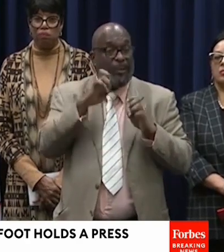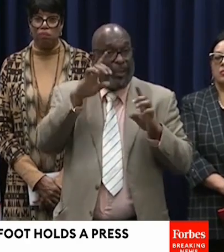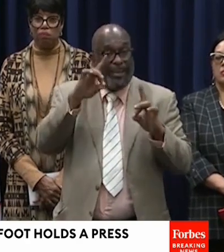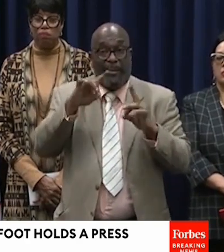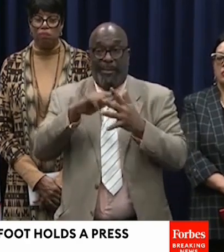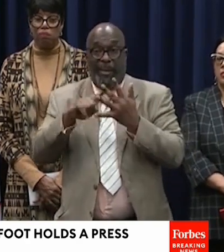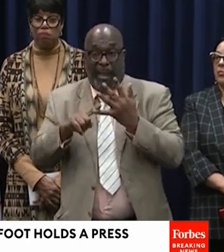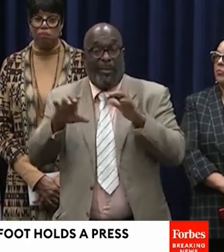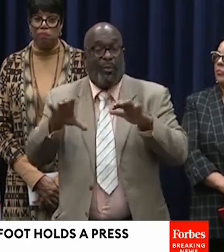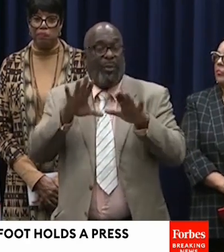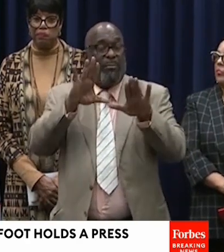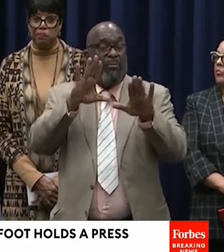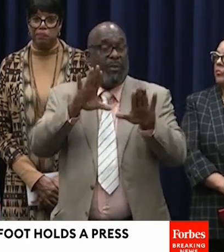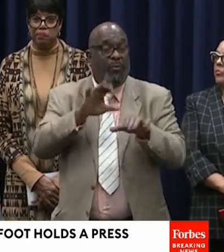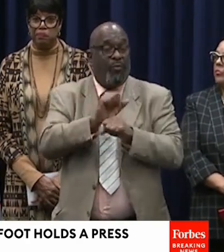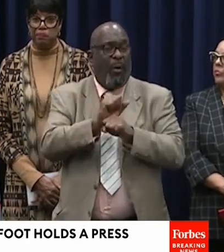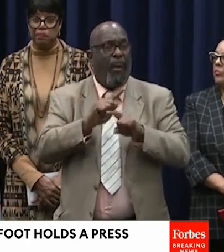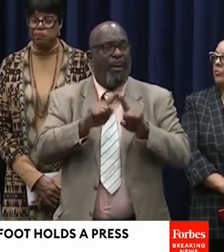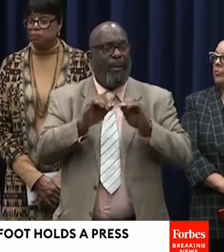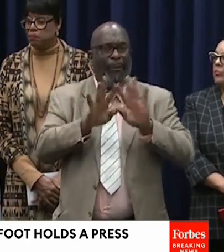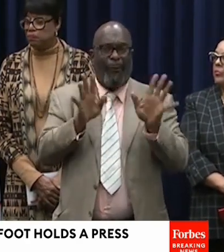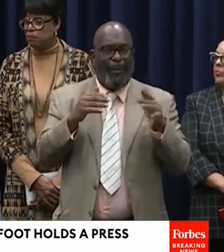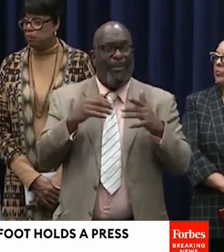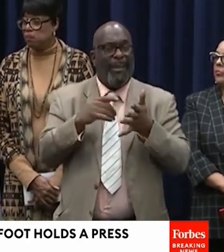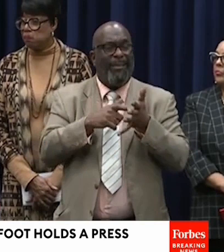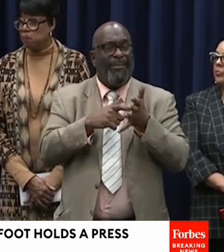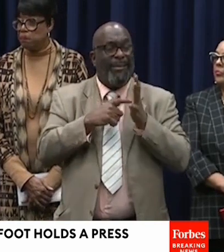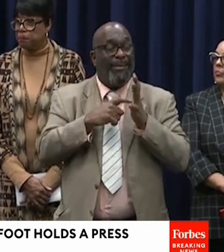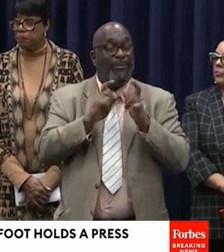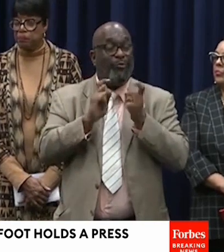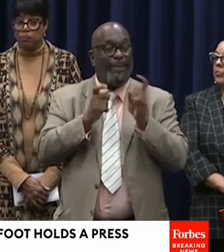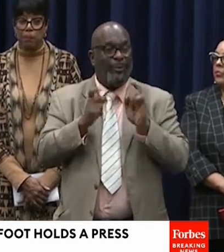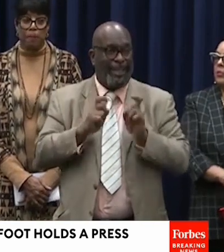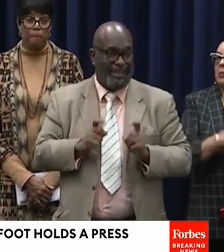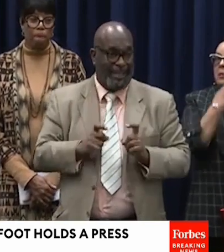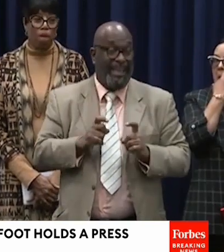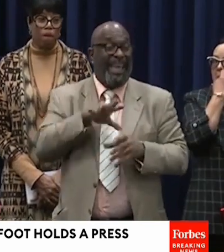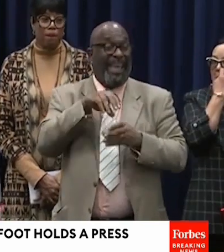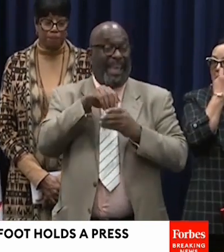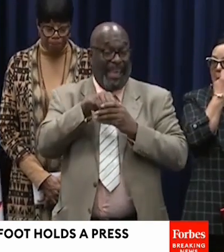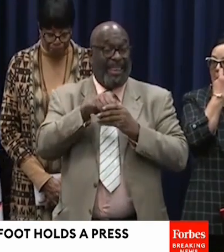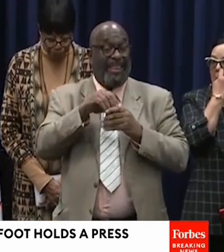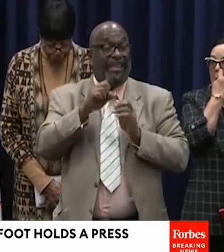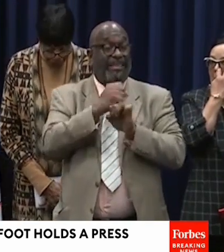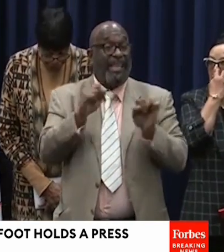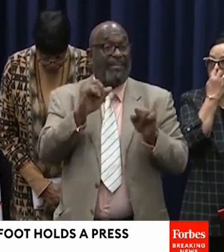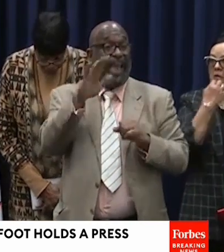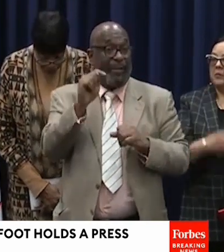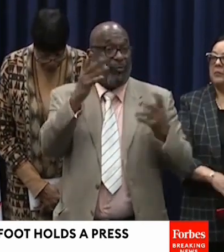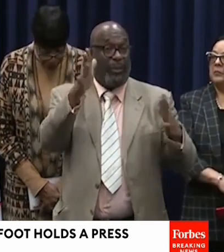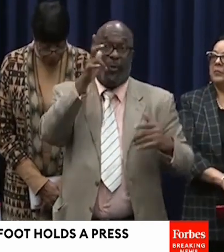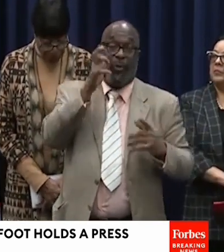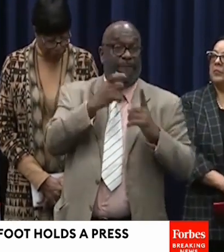noble work. But there clearly are changes that need to be made in the Safety Act. And you've heard from the governor and